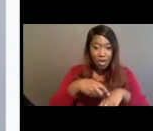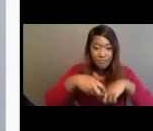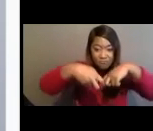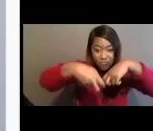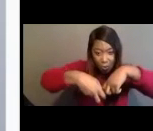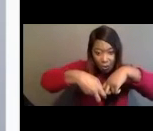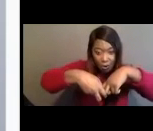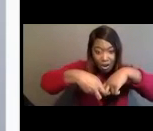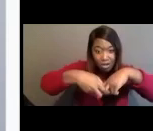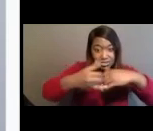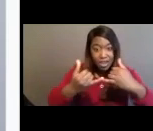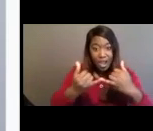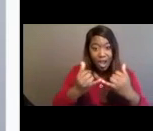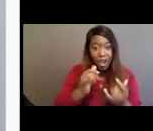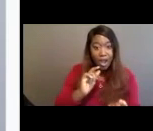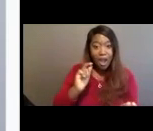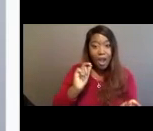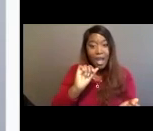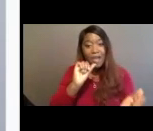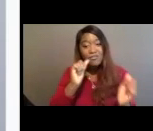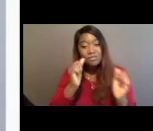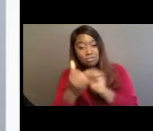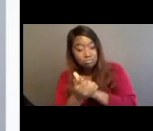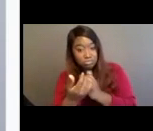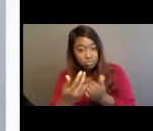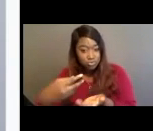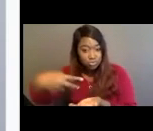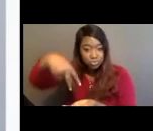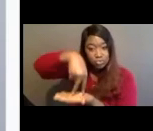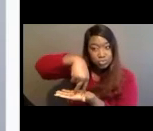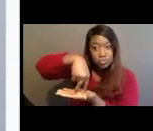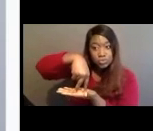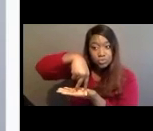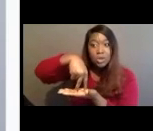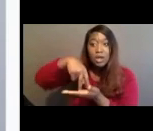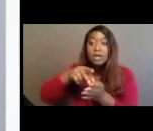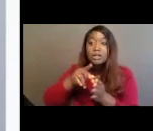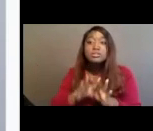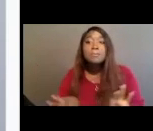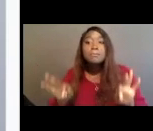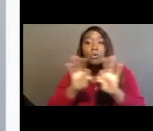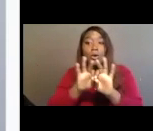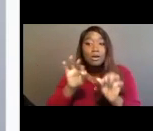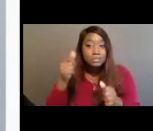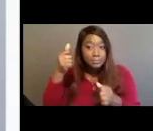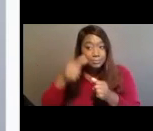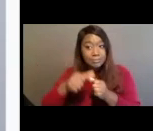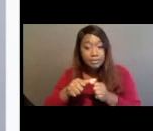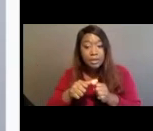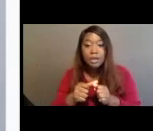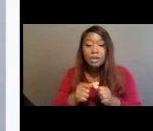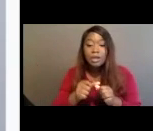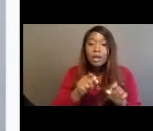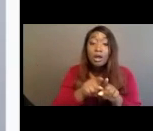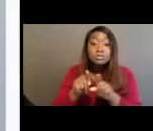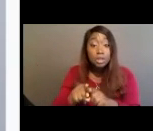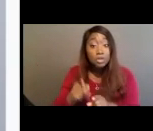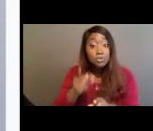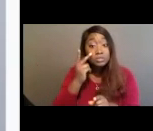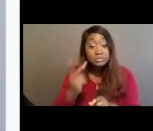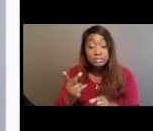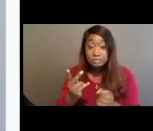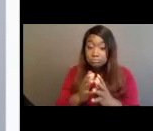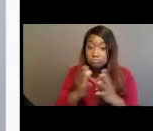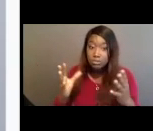legs. And this is an important idea to keep in mind. The other thing that we see heavily influencing the way that Chinese medicine